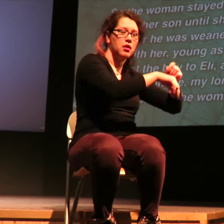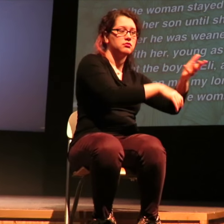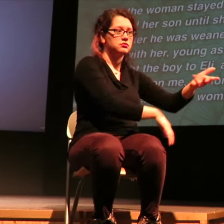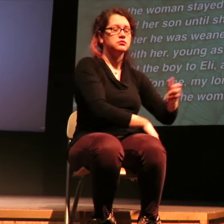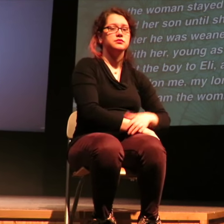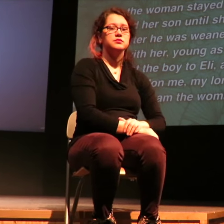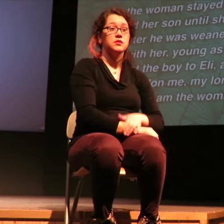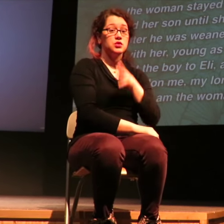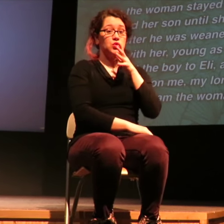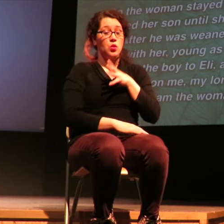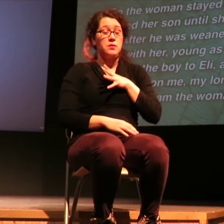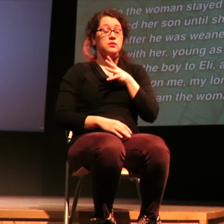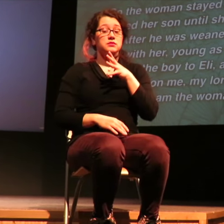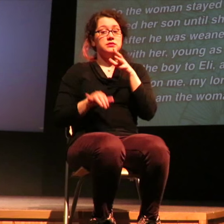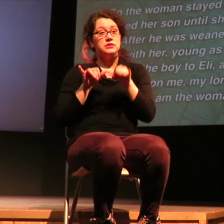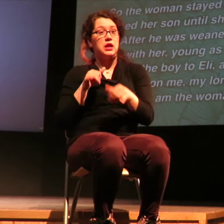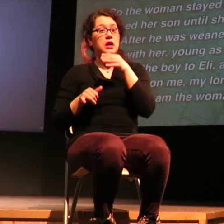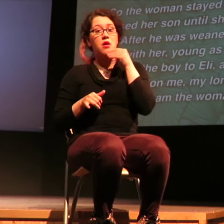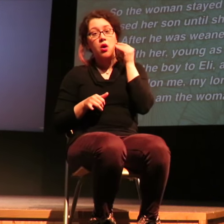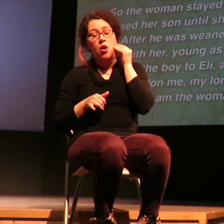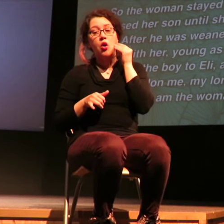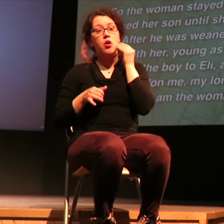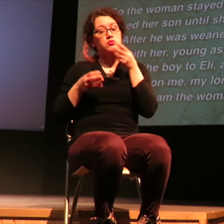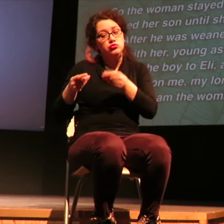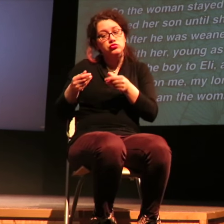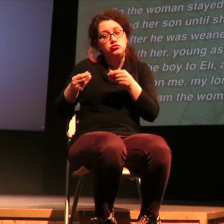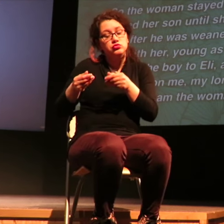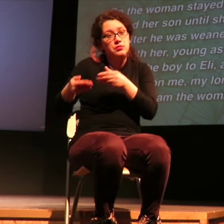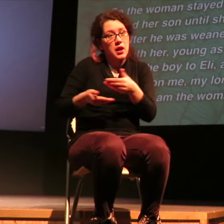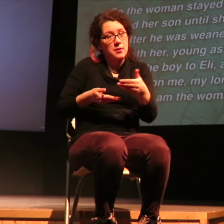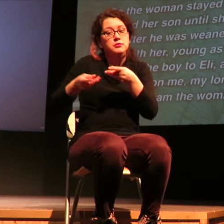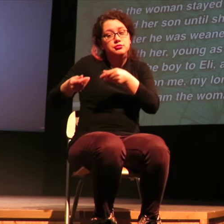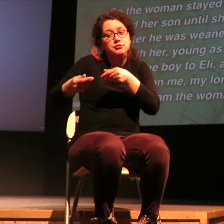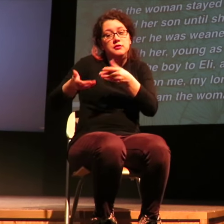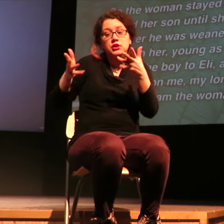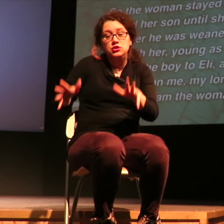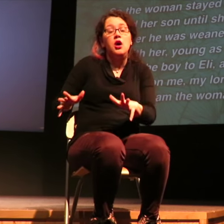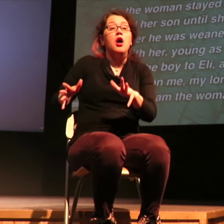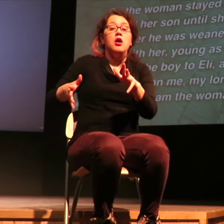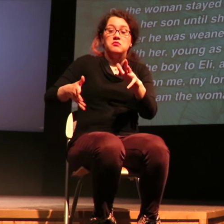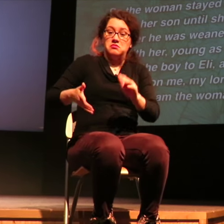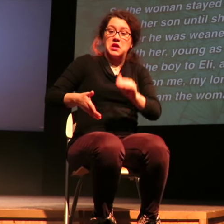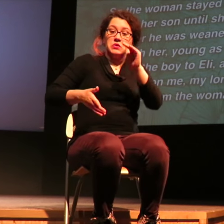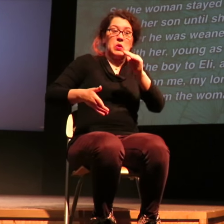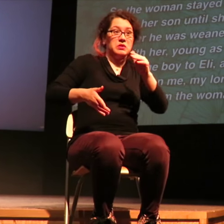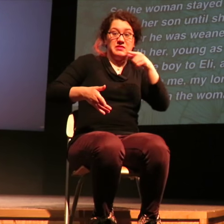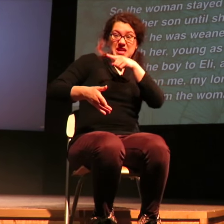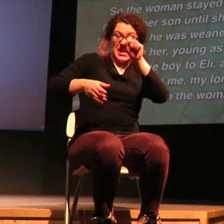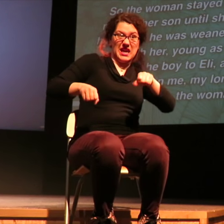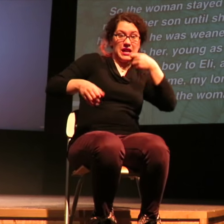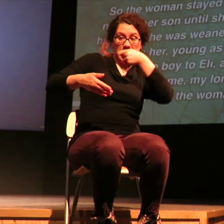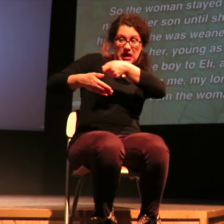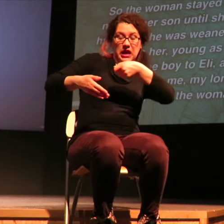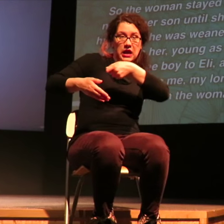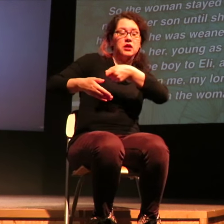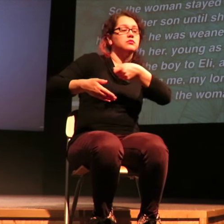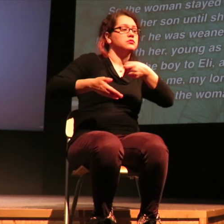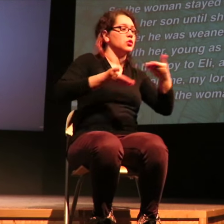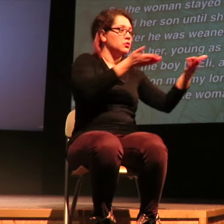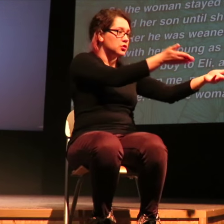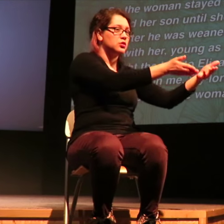home and nursed her son until she had weaned him. After he was weaned, she took the boy with her, young as he was. 3 verses later, they brought the boy to